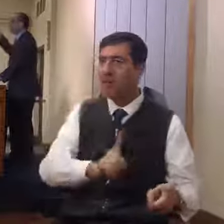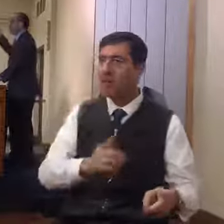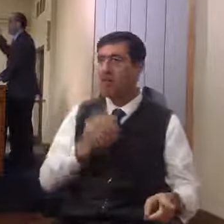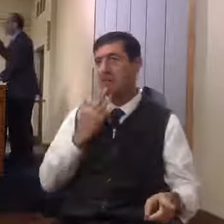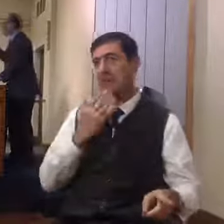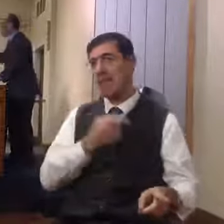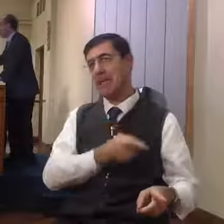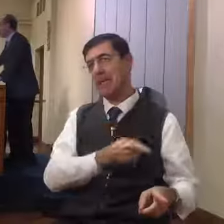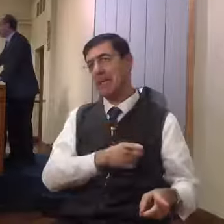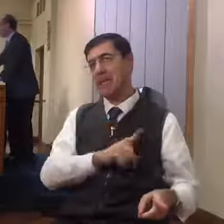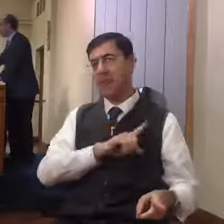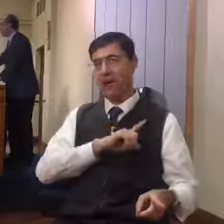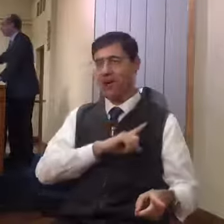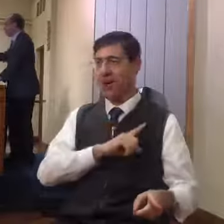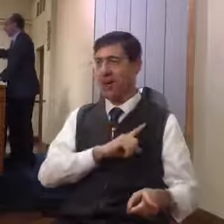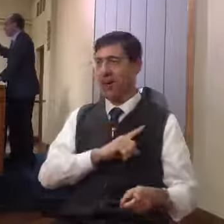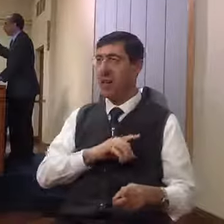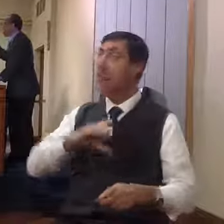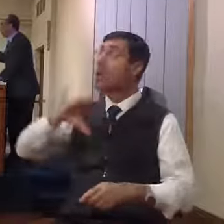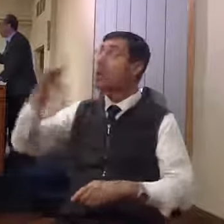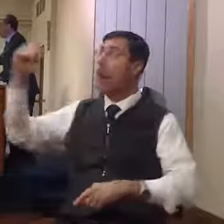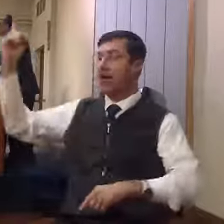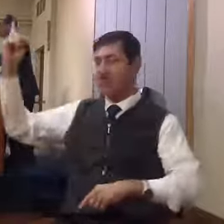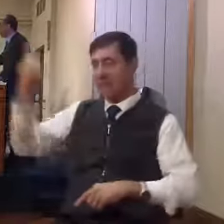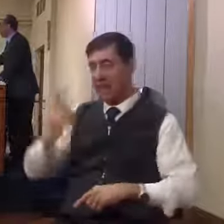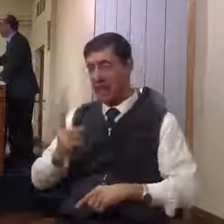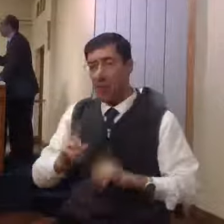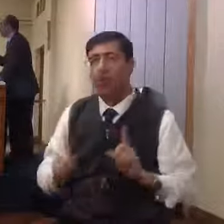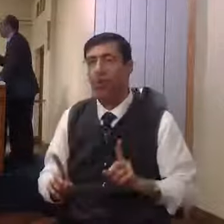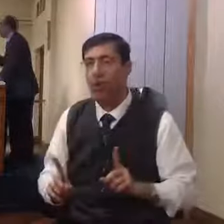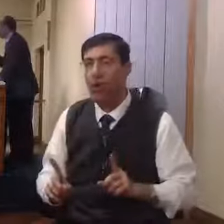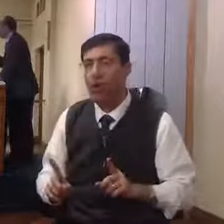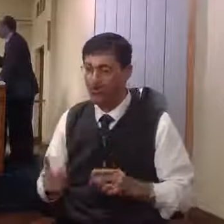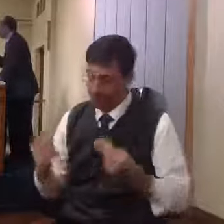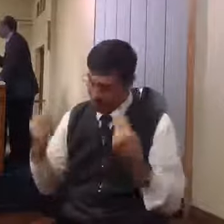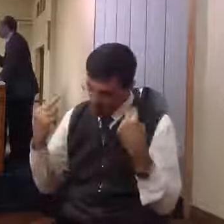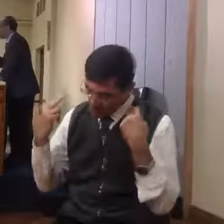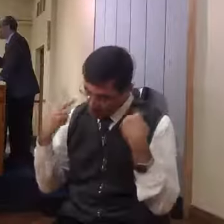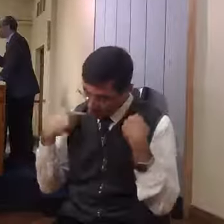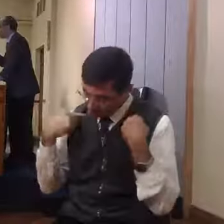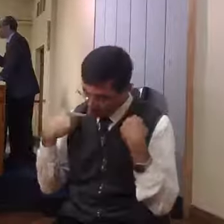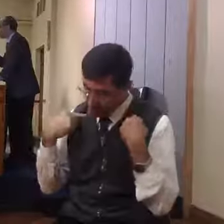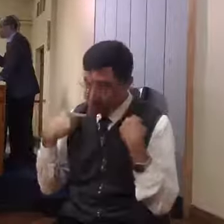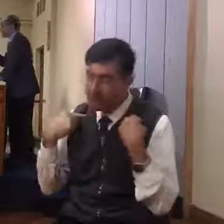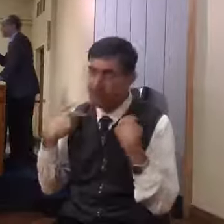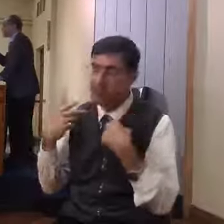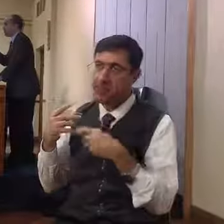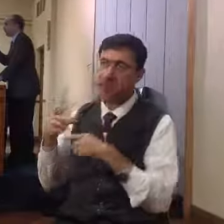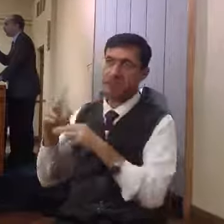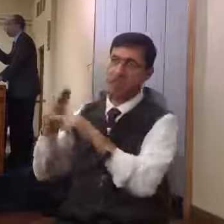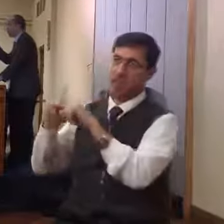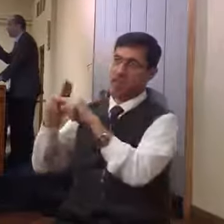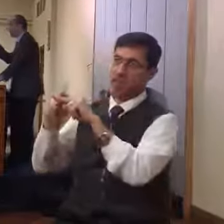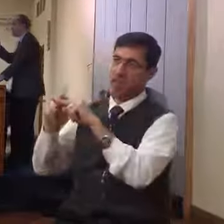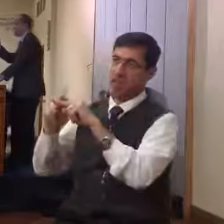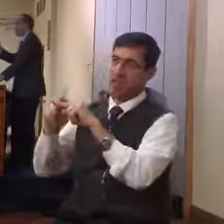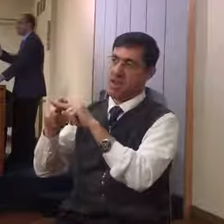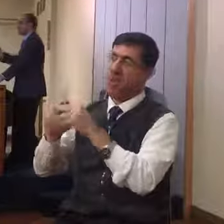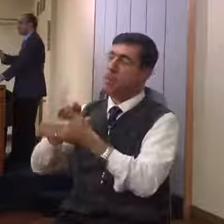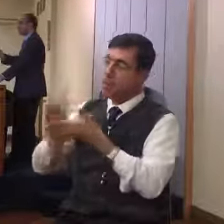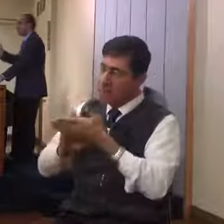be obedient to his Father, to submit to his Father, and to drink the cup of wrath to its